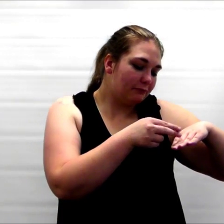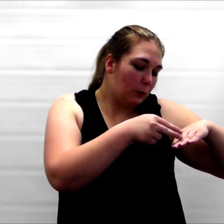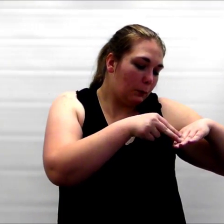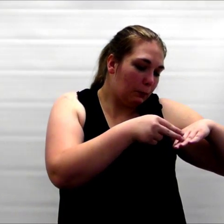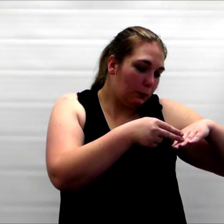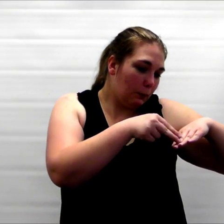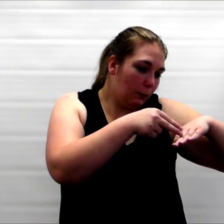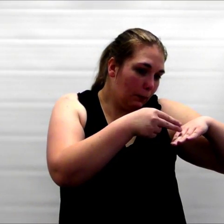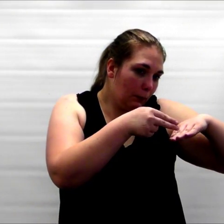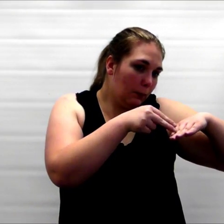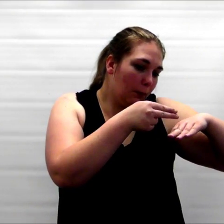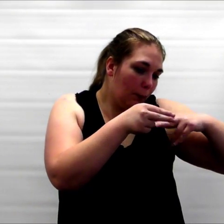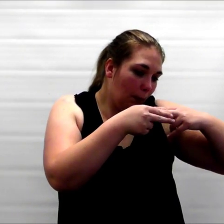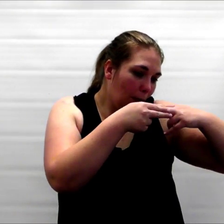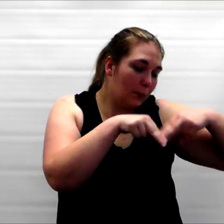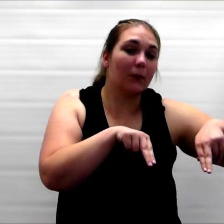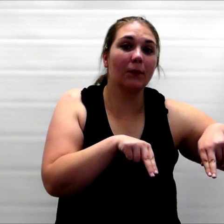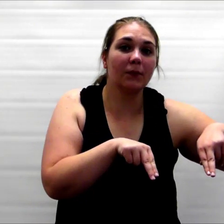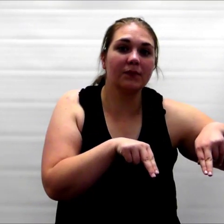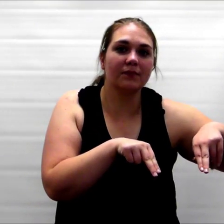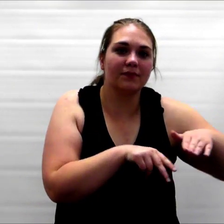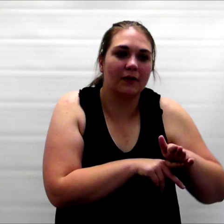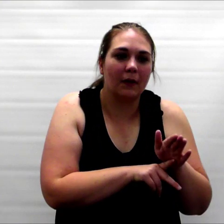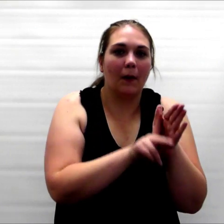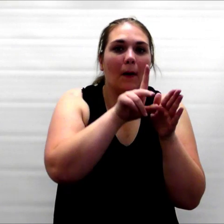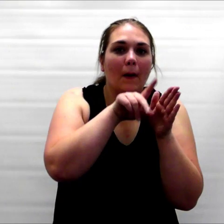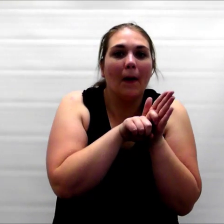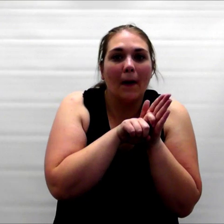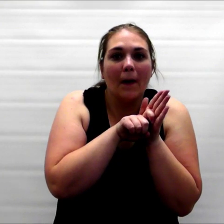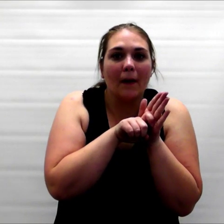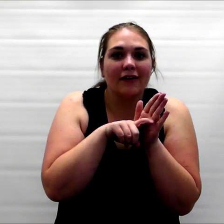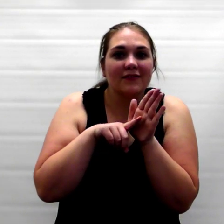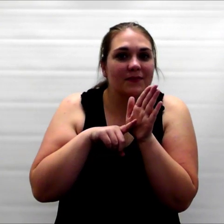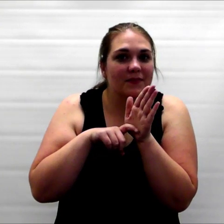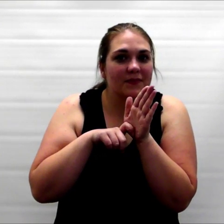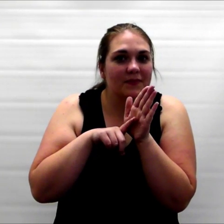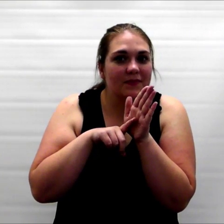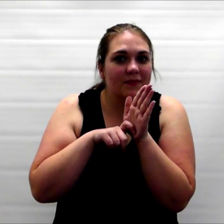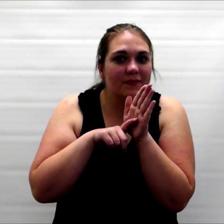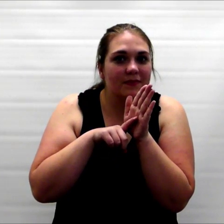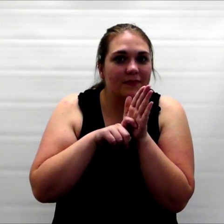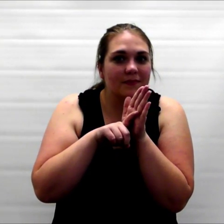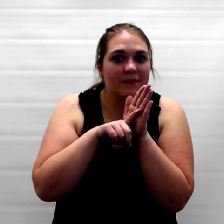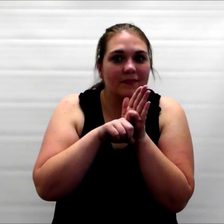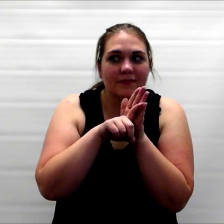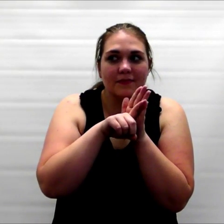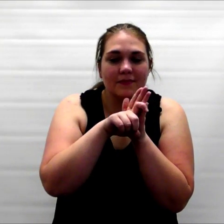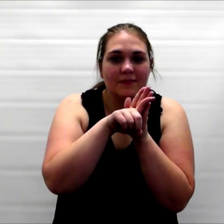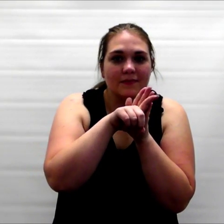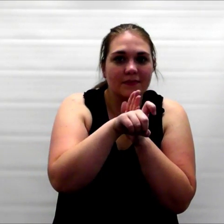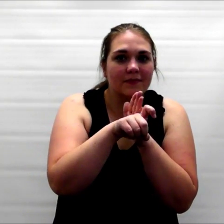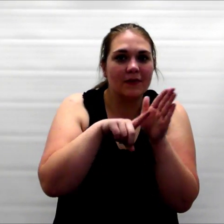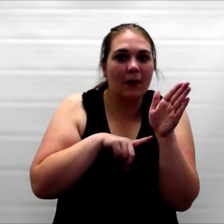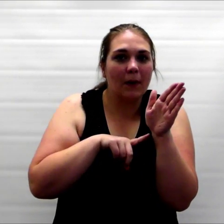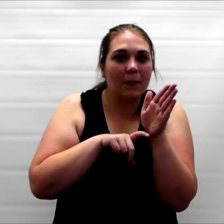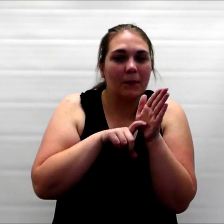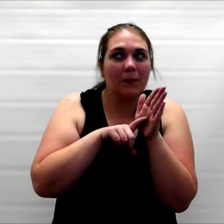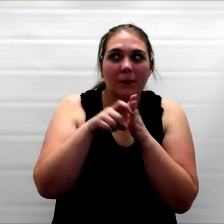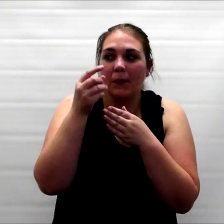The egg starts moving around, and then it breaks open, and out pops the little caterpillar. Little caterpillar is